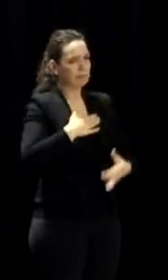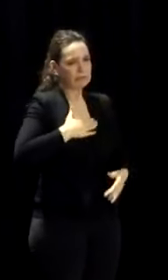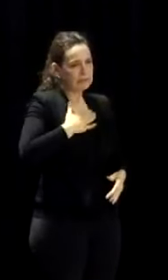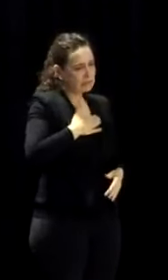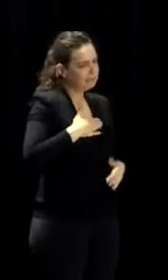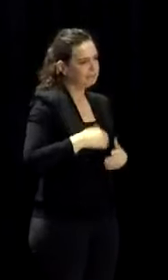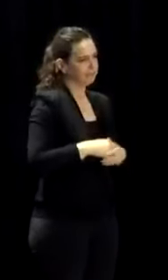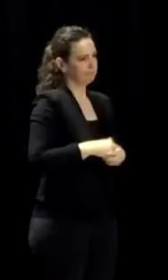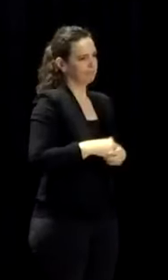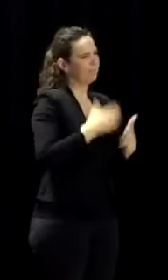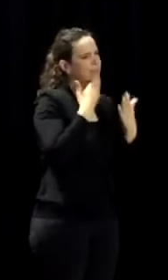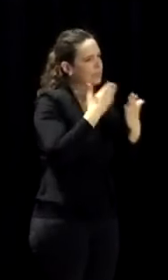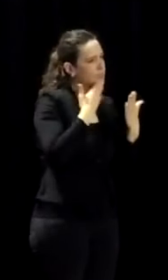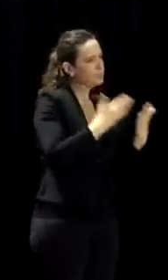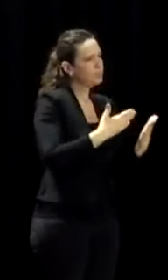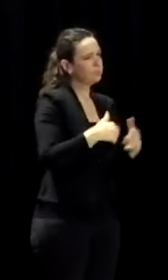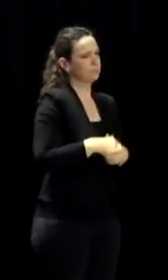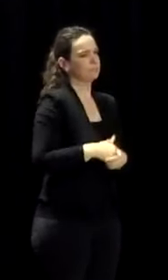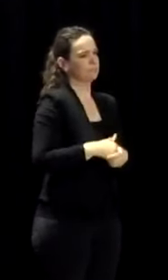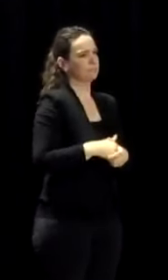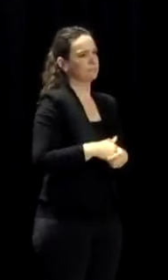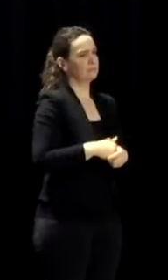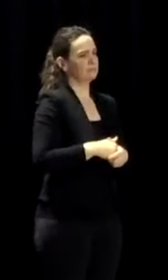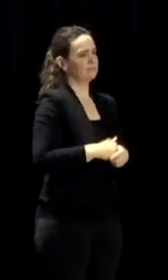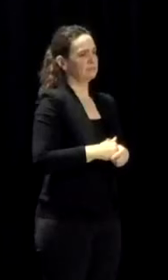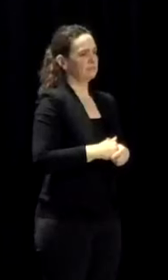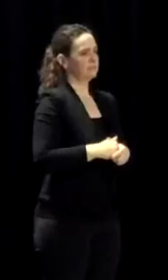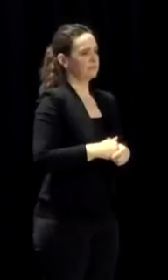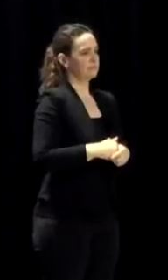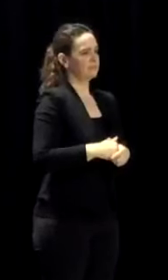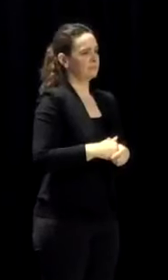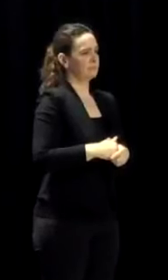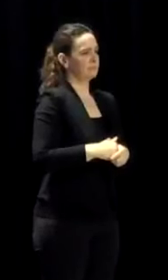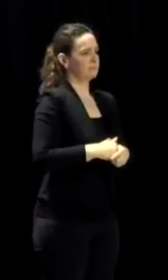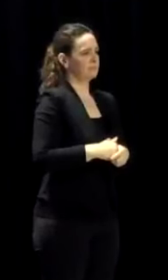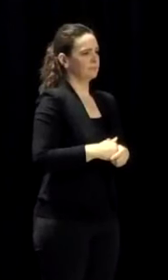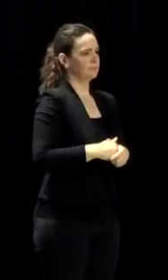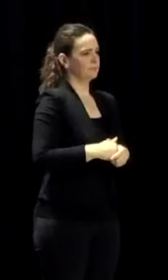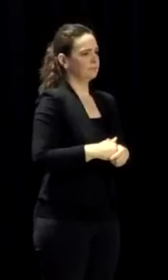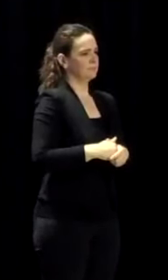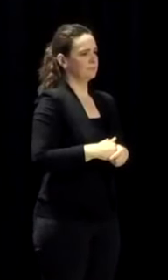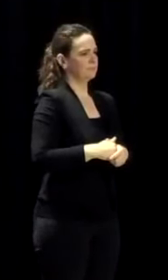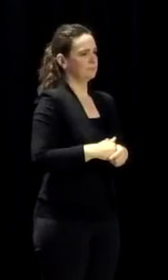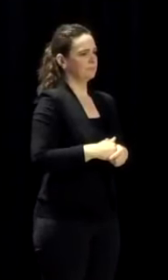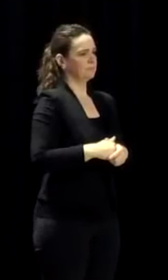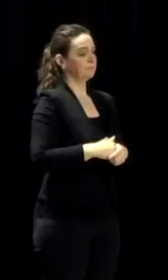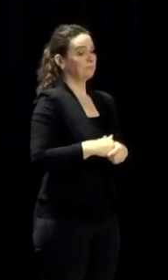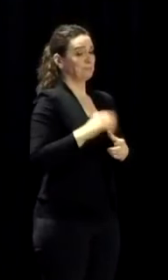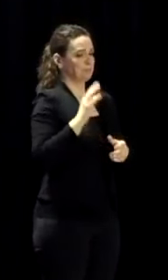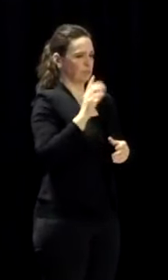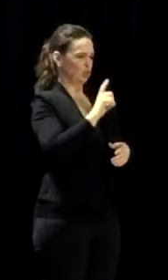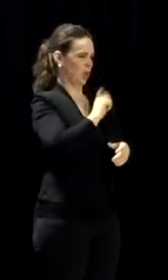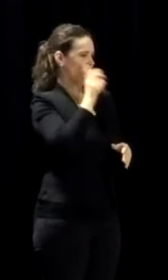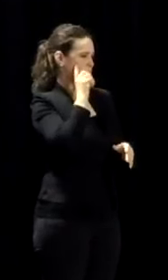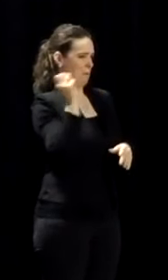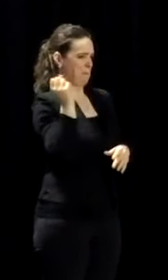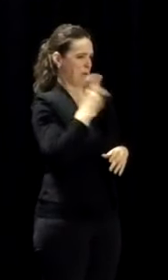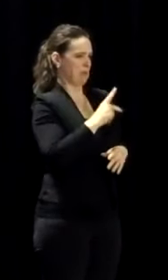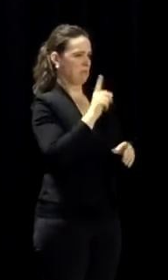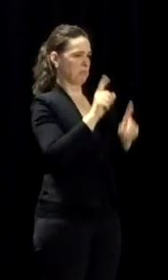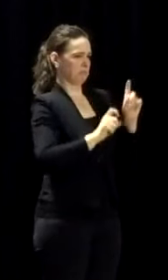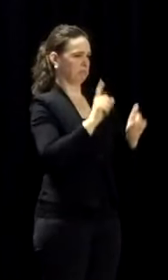Sheriff. And the sheriff will be here, so after our briefing we can have questions if you have any questions for